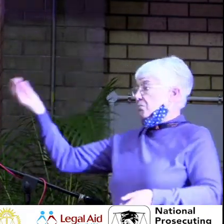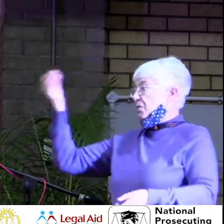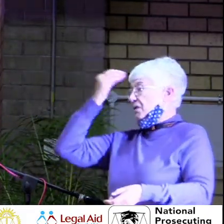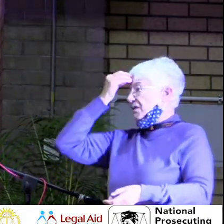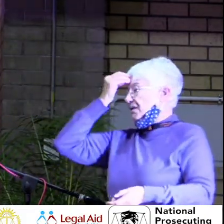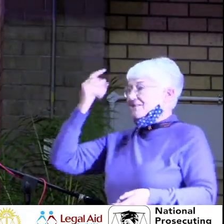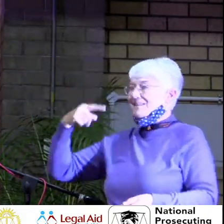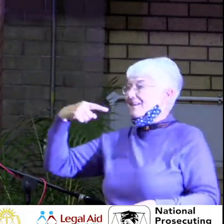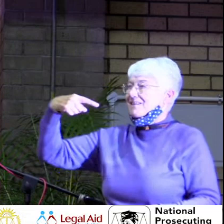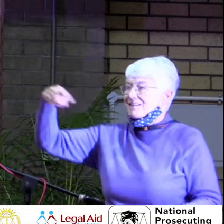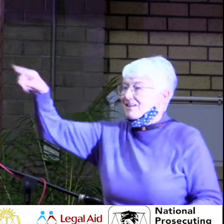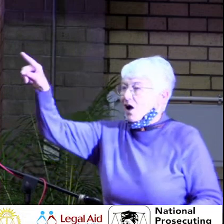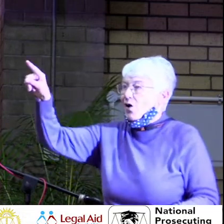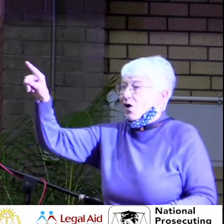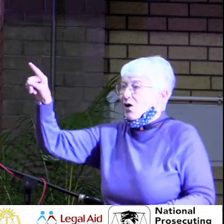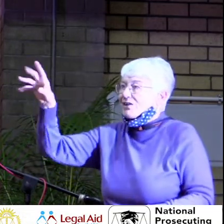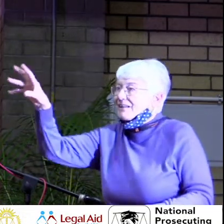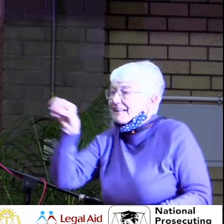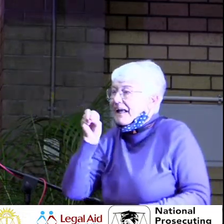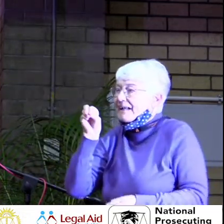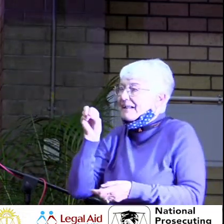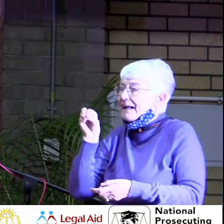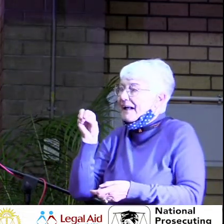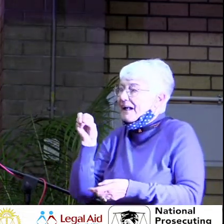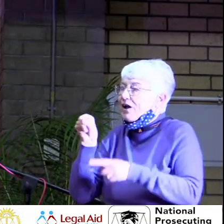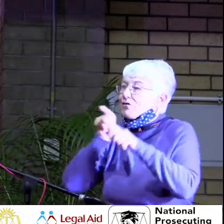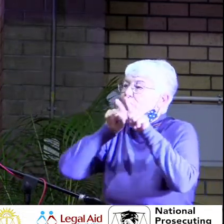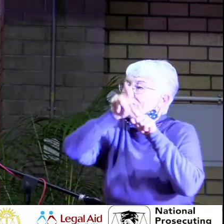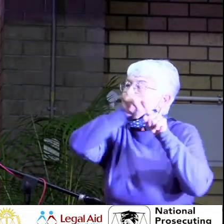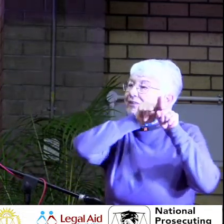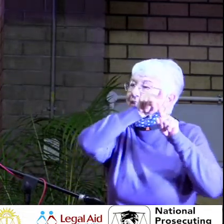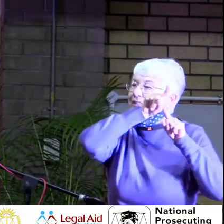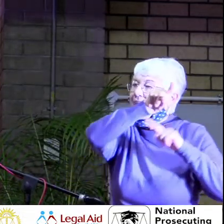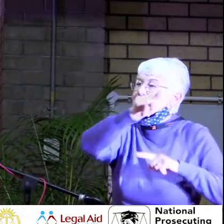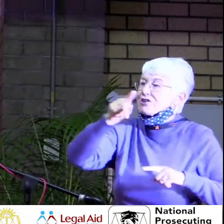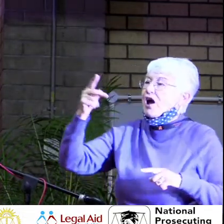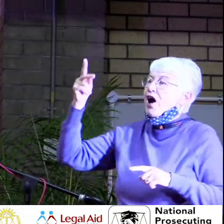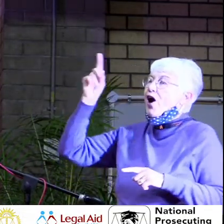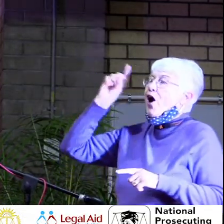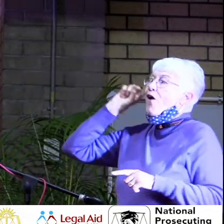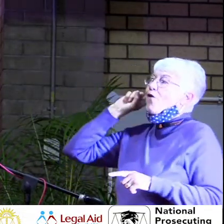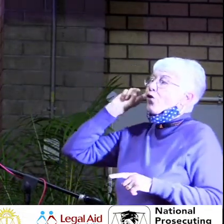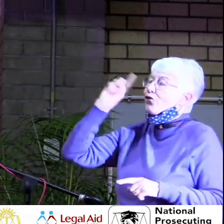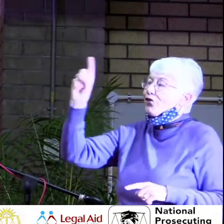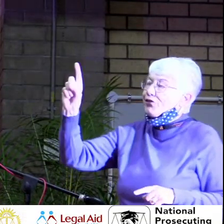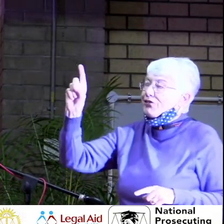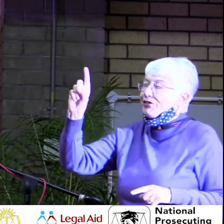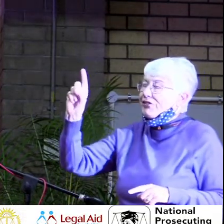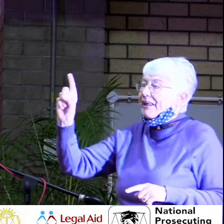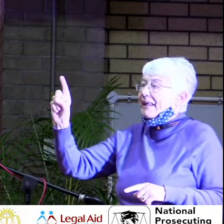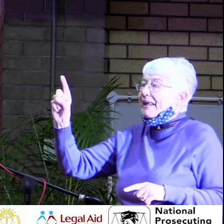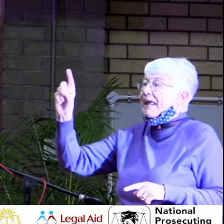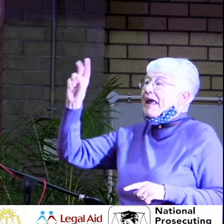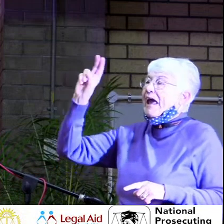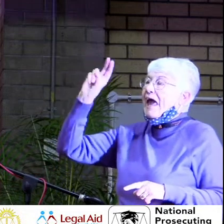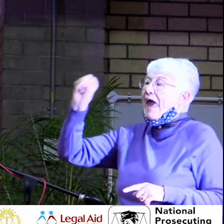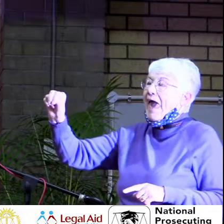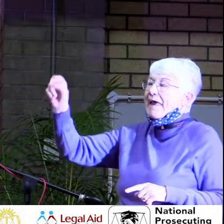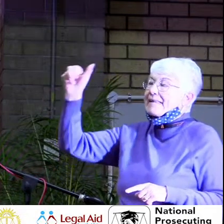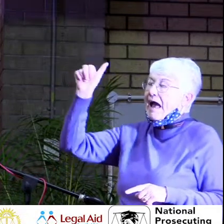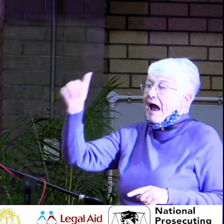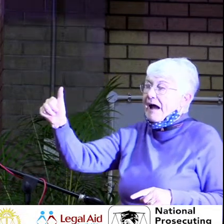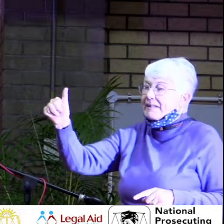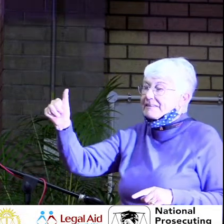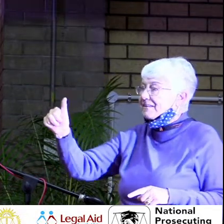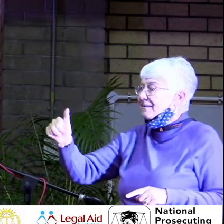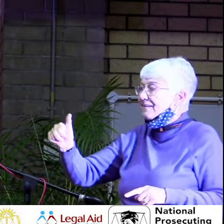back to his house and he tells everybody that I won the case, but he didn't win the case. But people don't